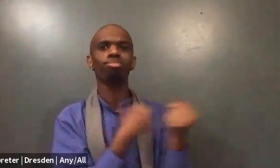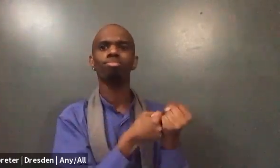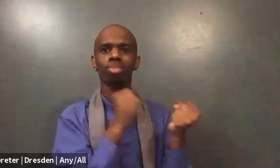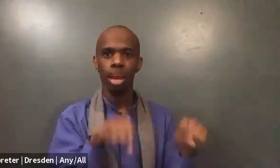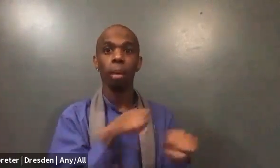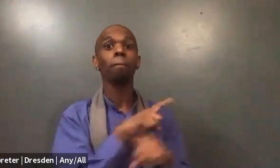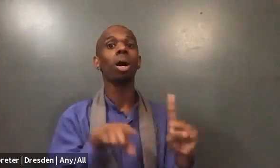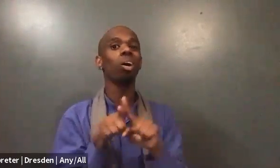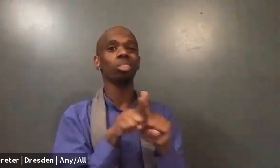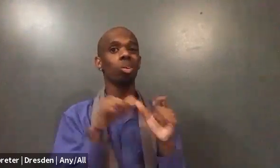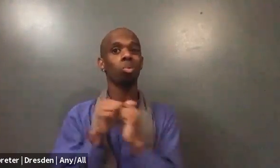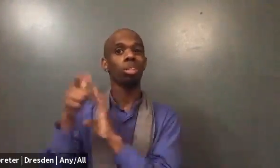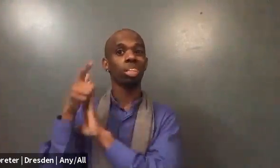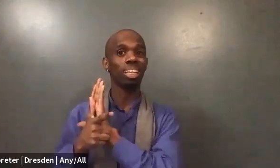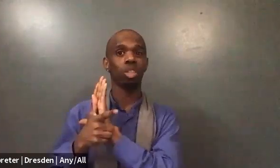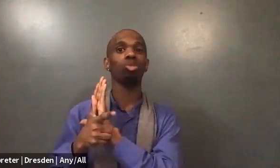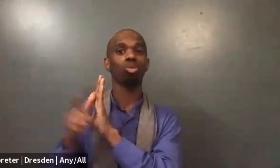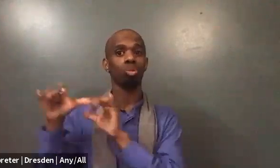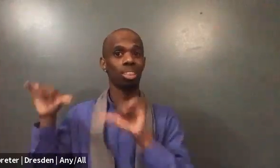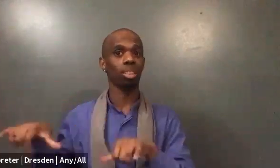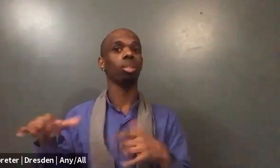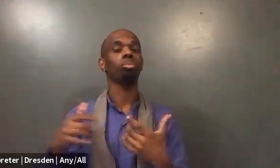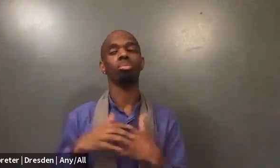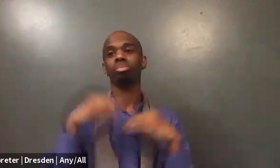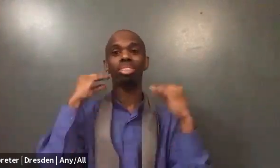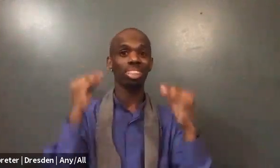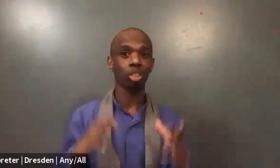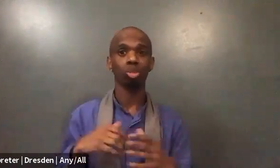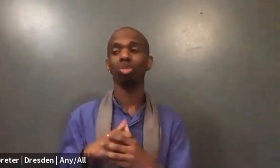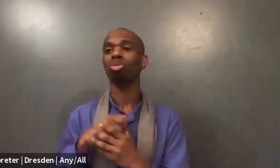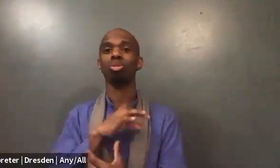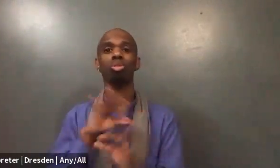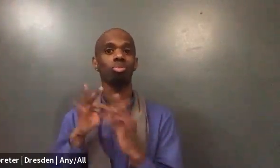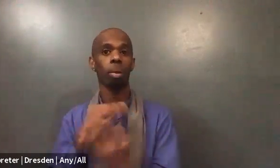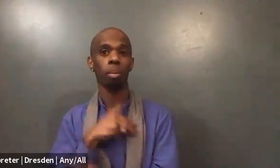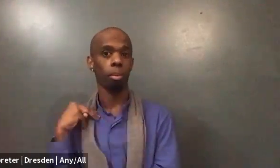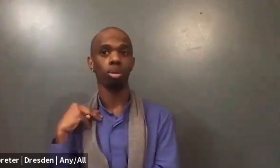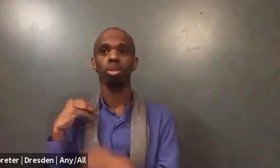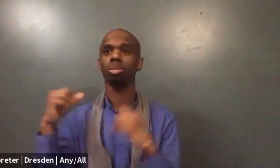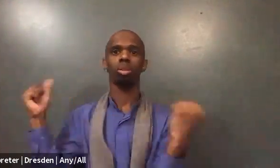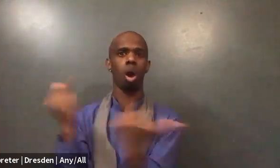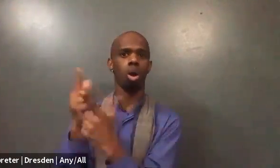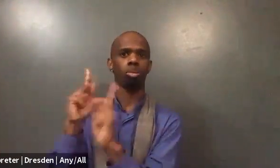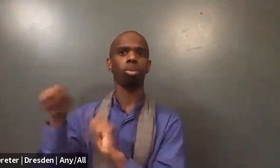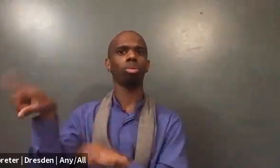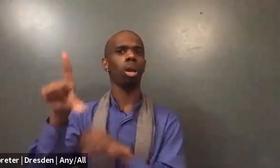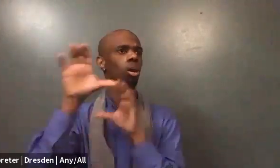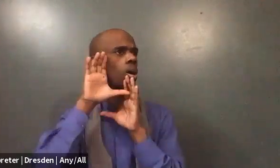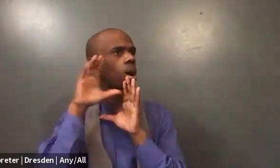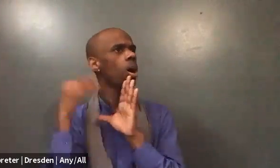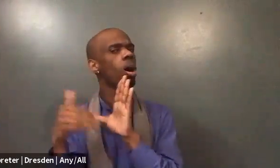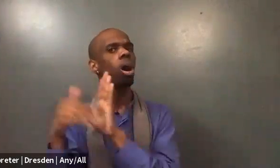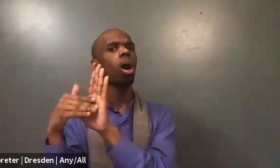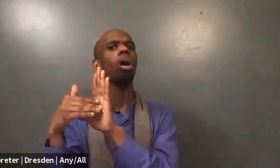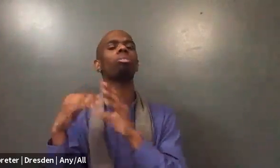system. So teachers, relatives, all of those people had heard over and over